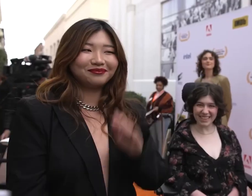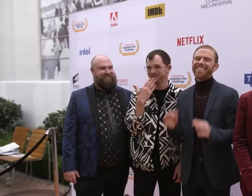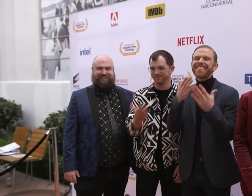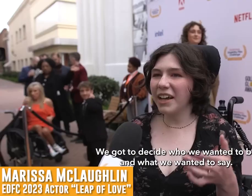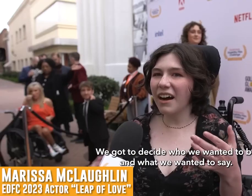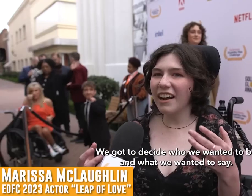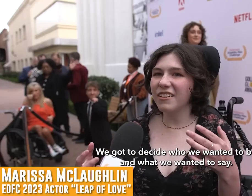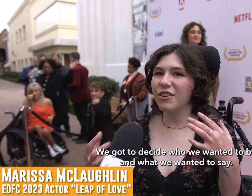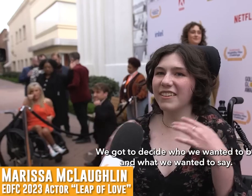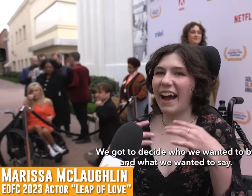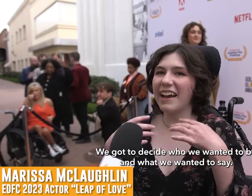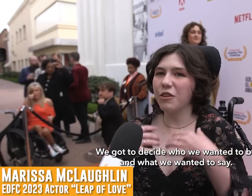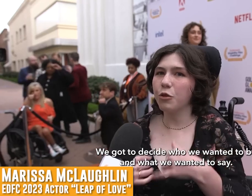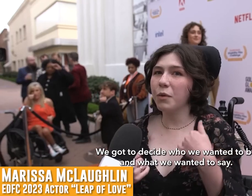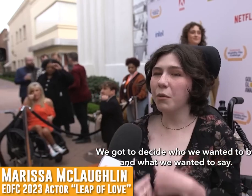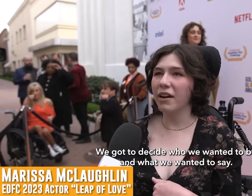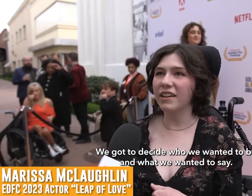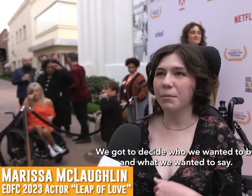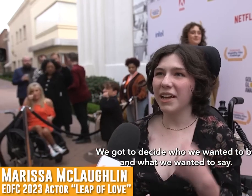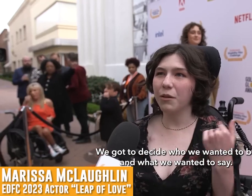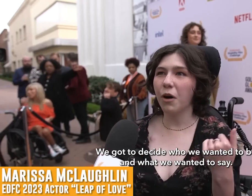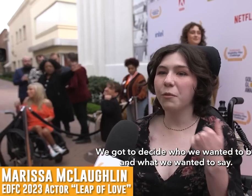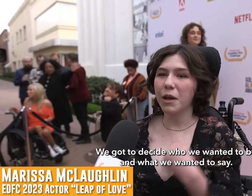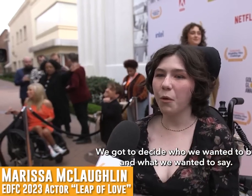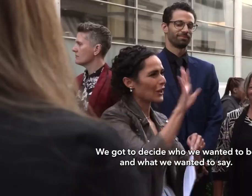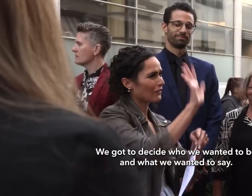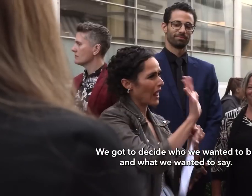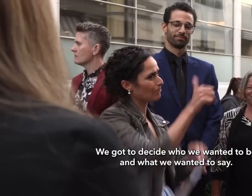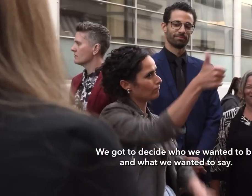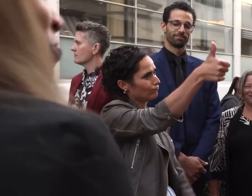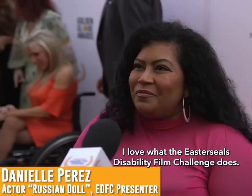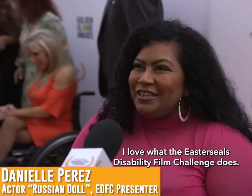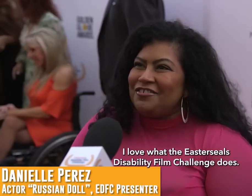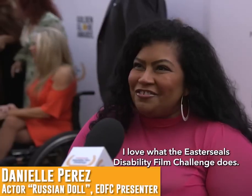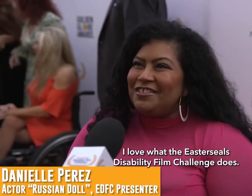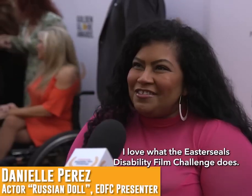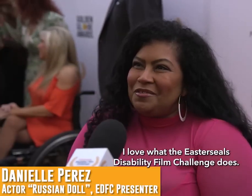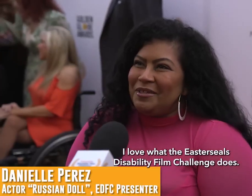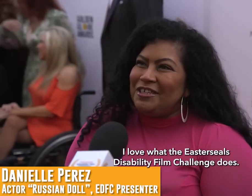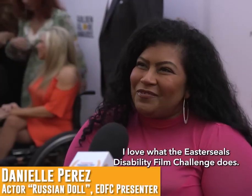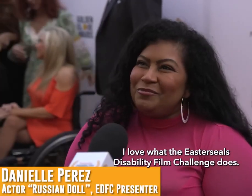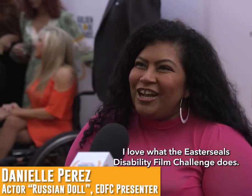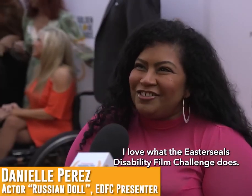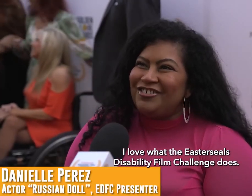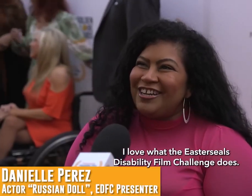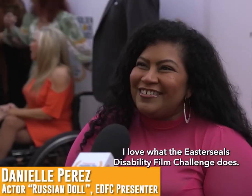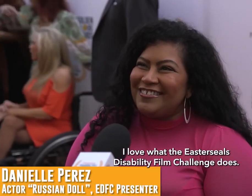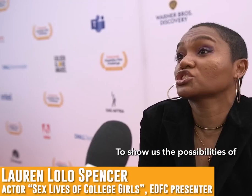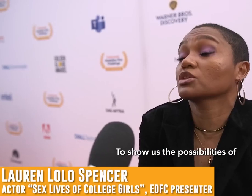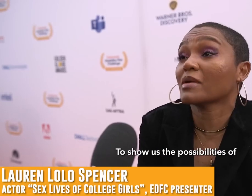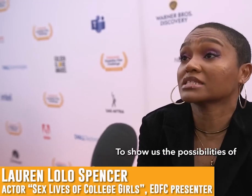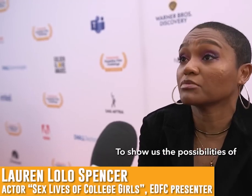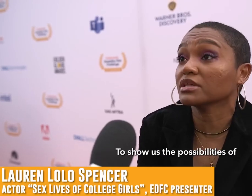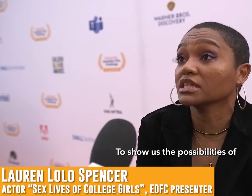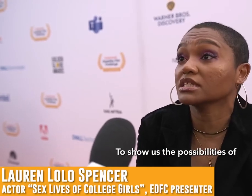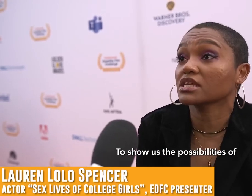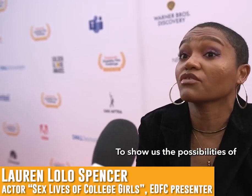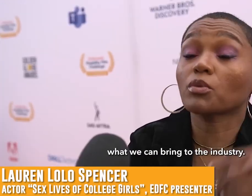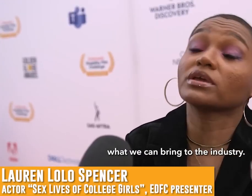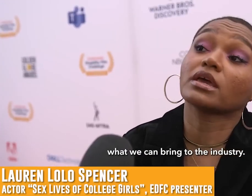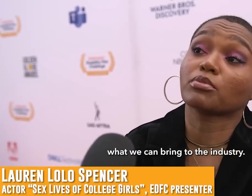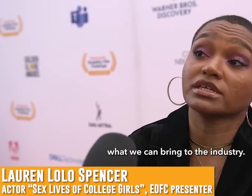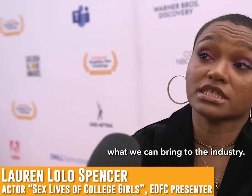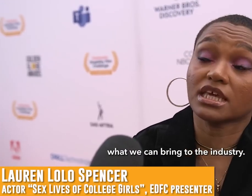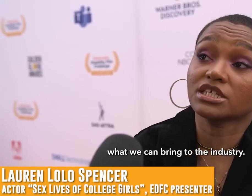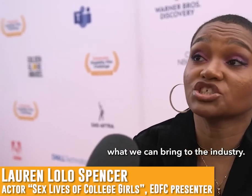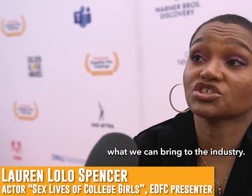there. We got to decide who we wanted to be and what we wanted to say. Of what the Easter Seals Disability Film Challenge does. To show the possibilities of